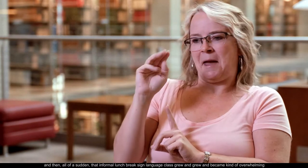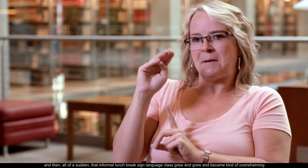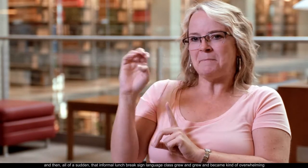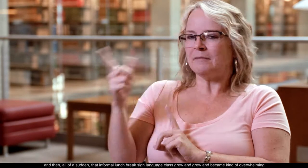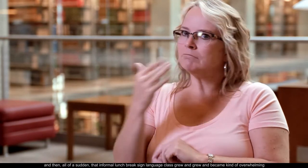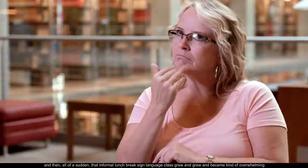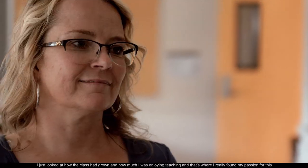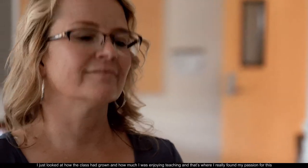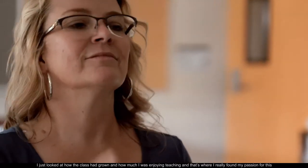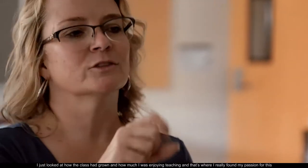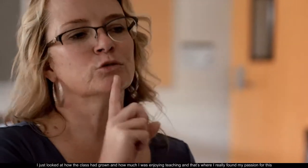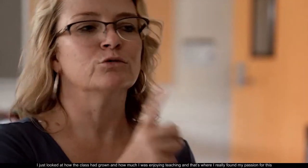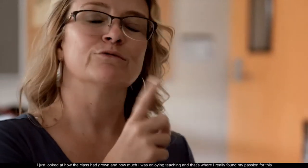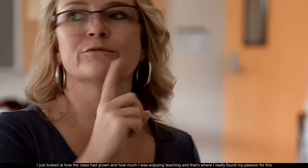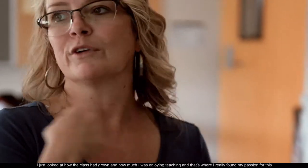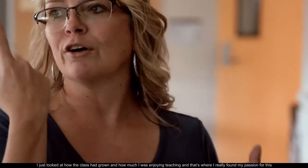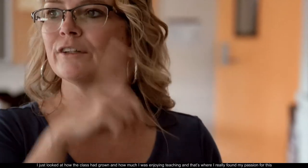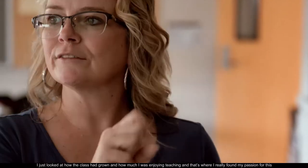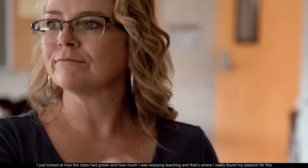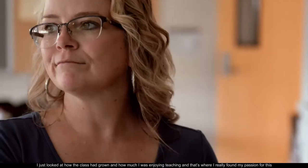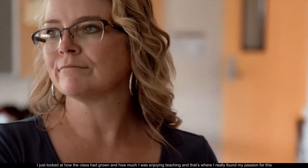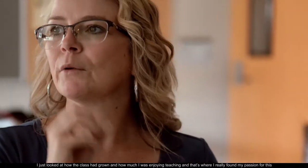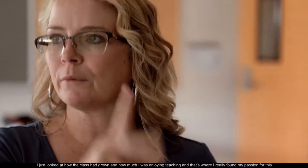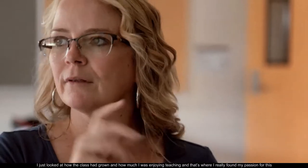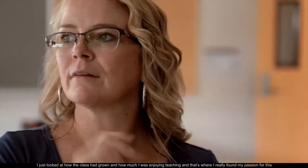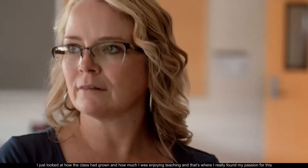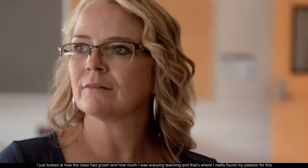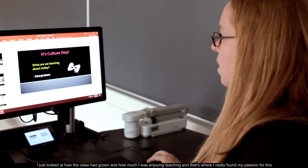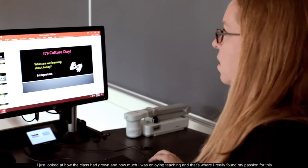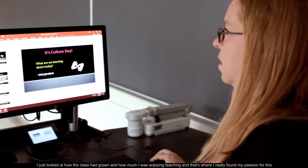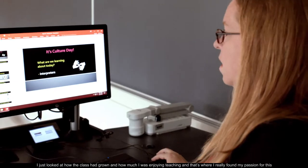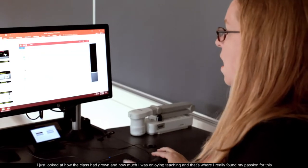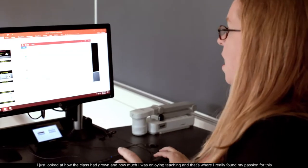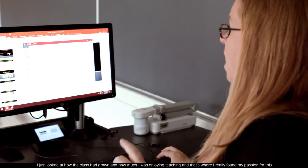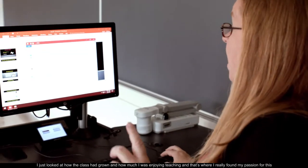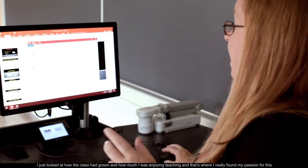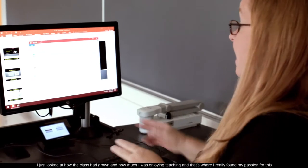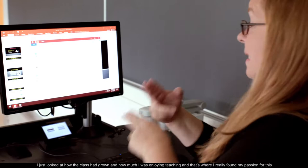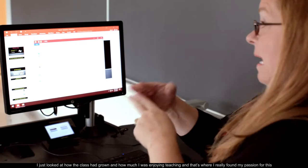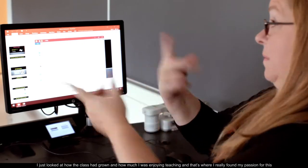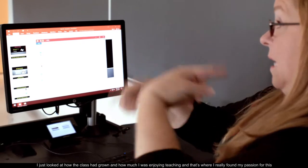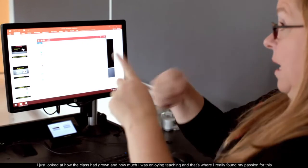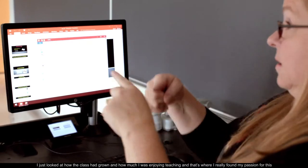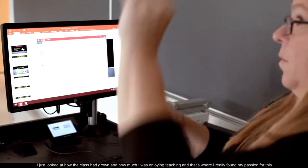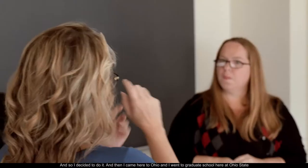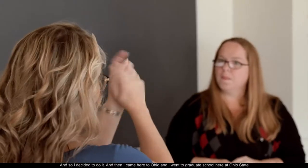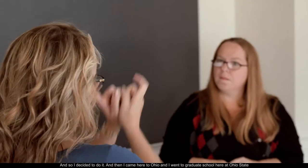kind of overwhelming. I just looked at how the class had grown and how much I was enjoying teaching and that's where I really found my passion for this and so I